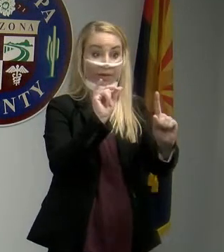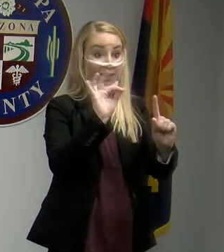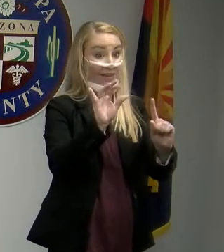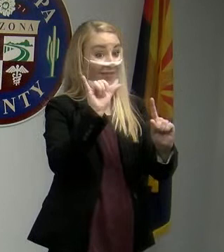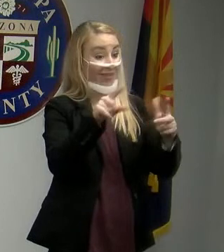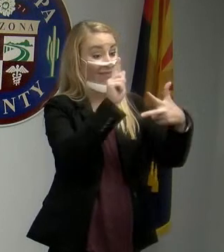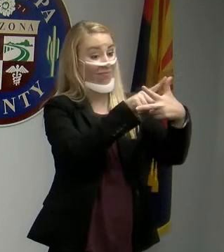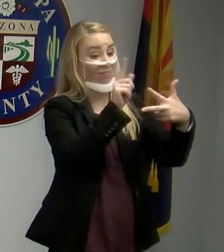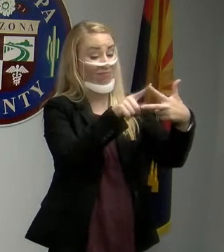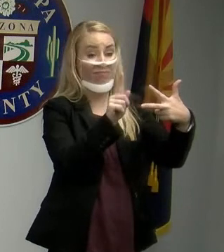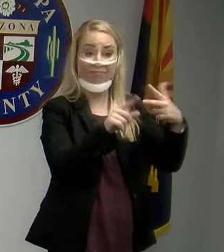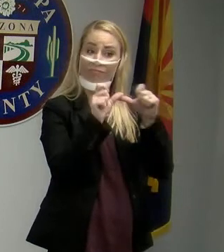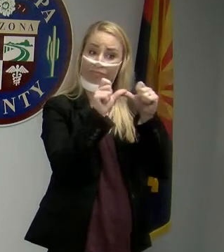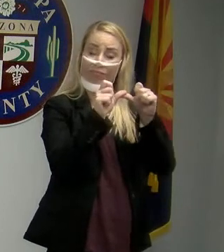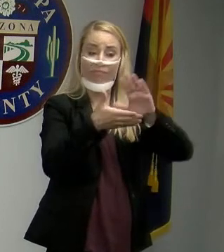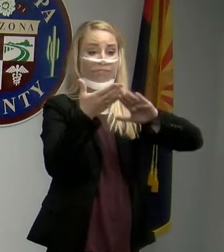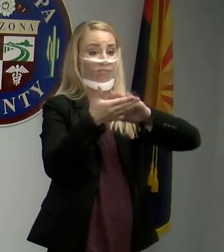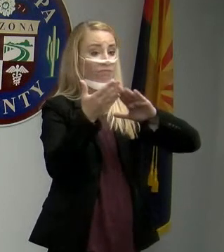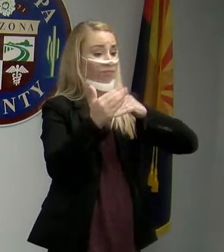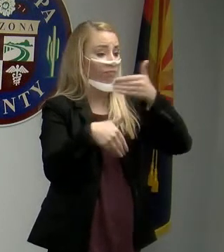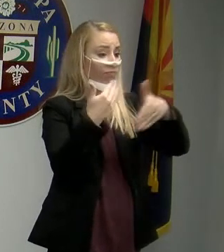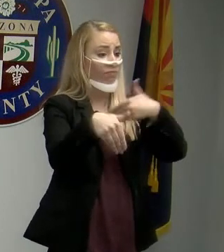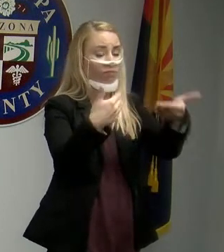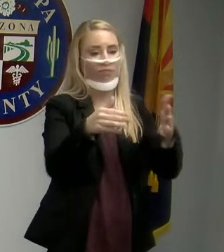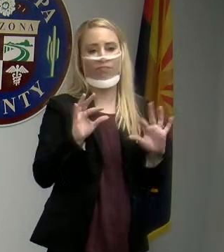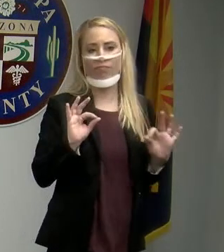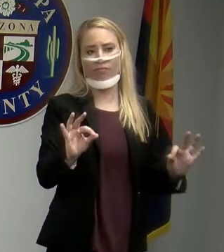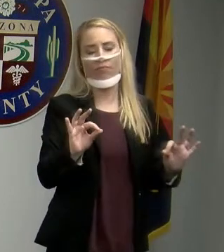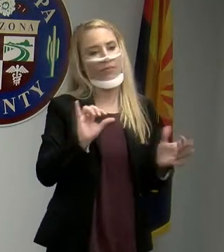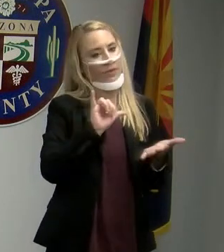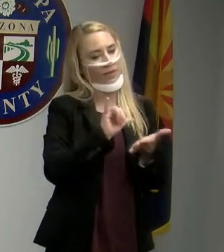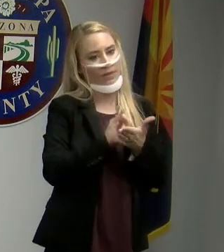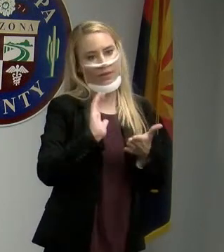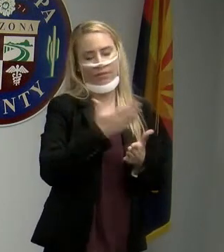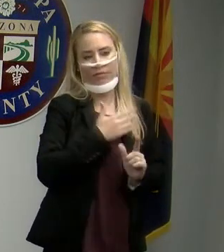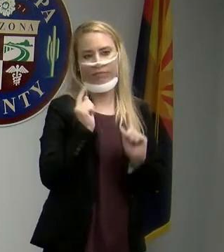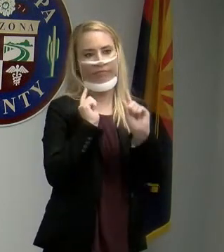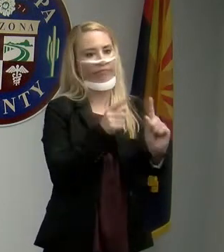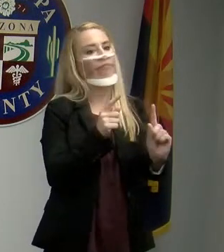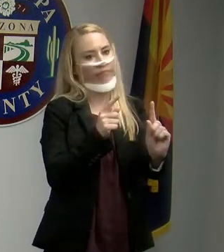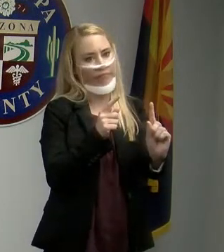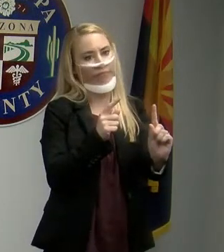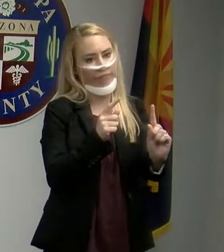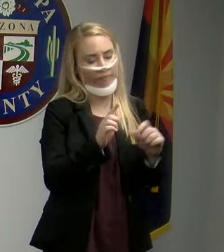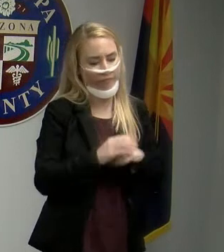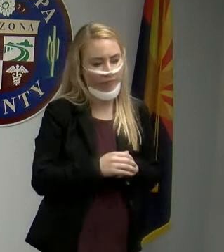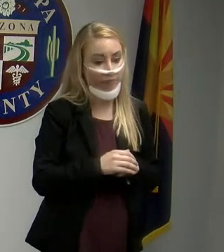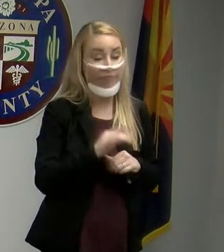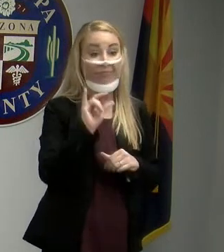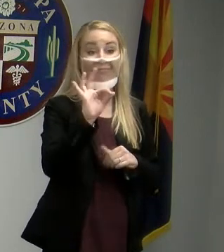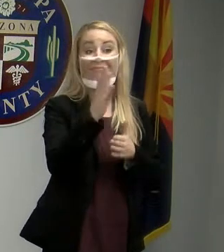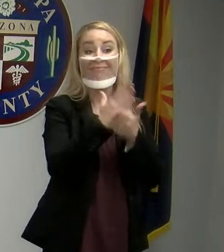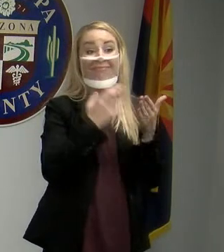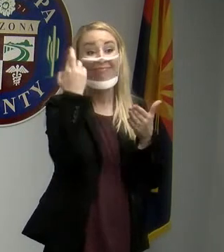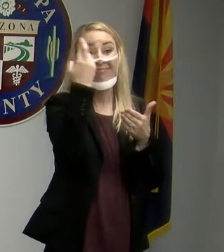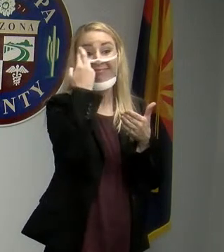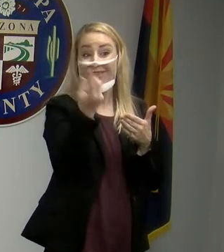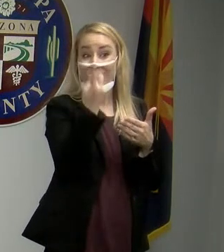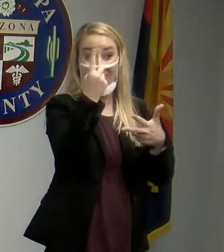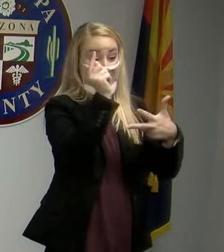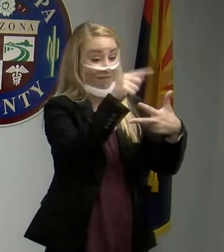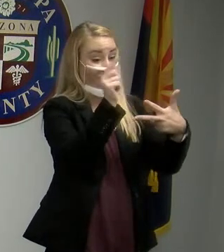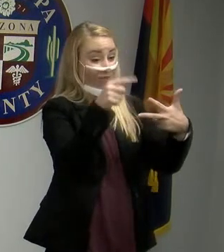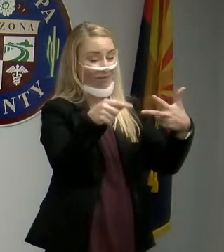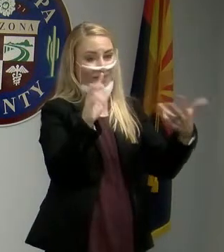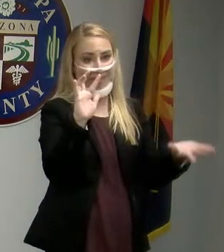way it's supposed to and functioning, that's the best of all alternatives. However, if there is a hiccup anywhere along in the